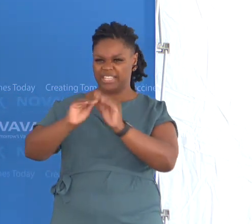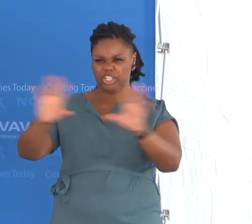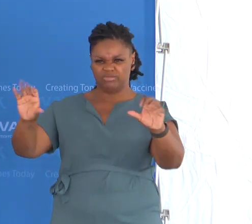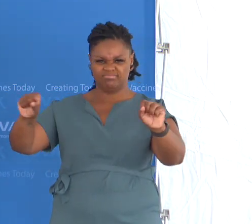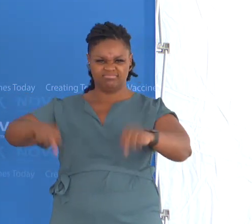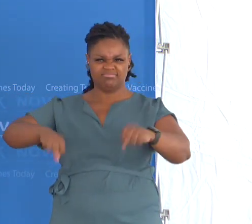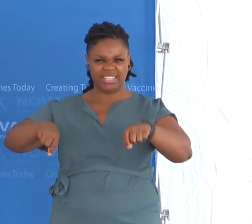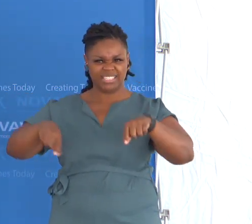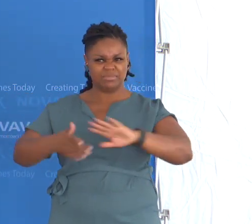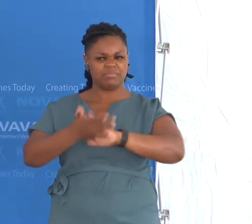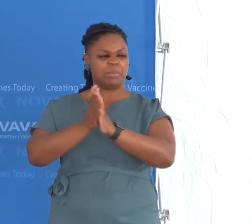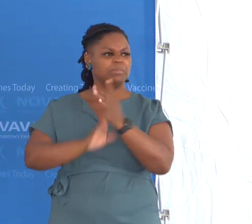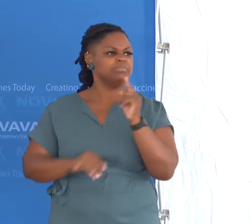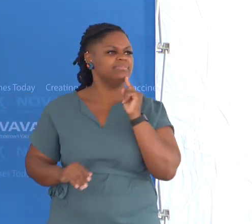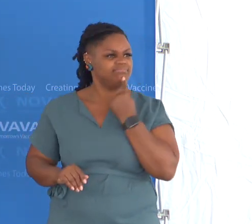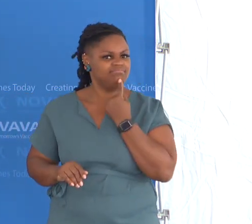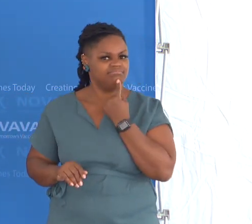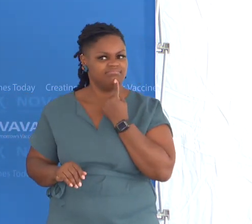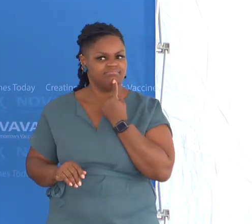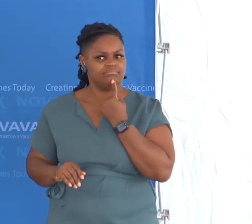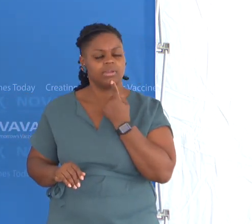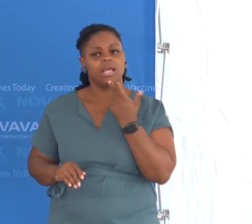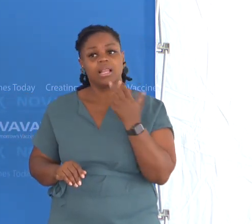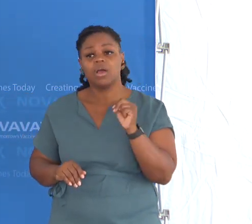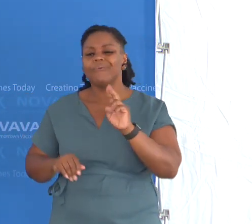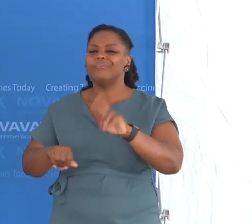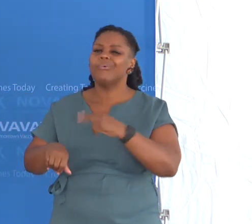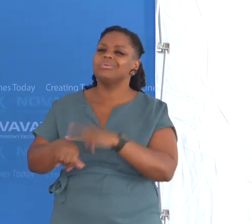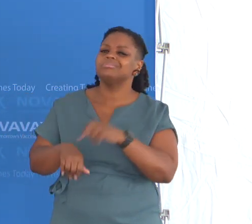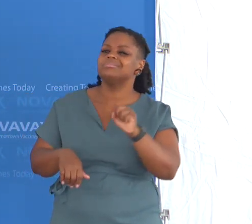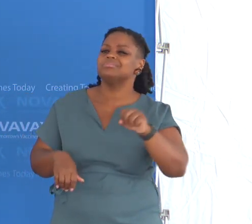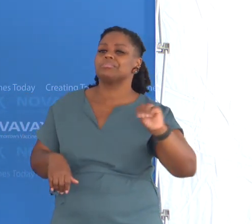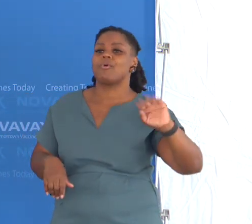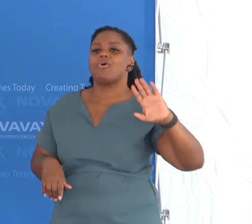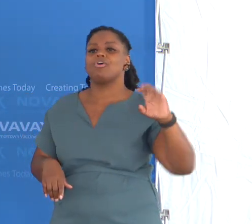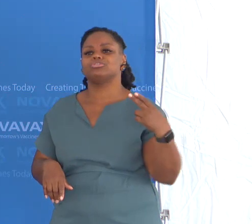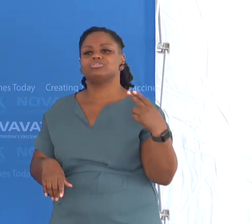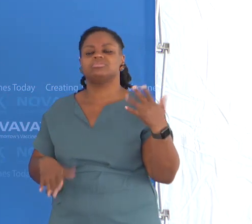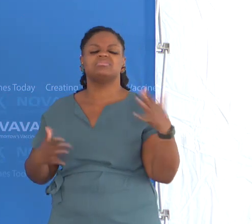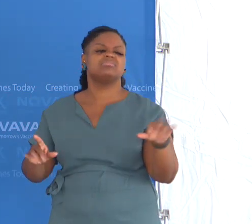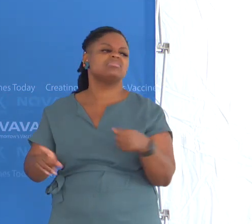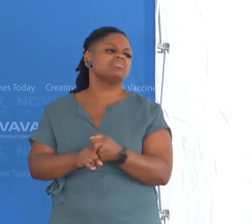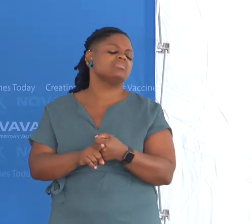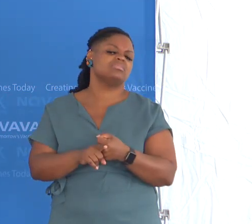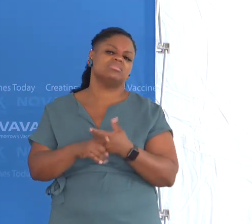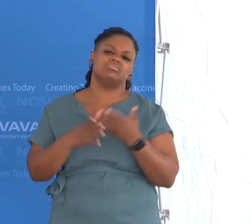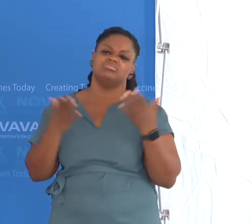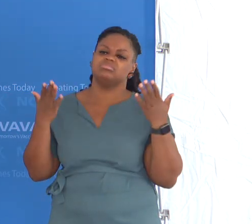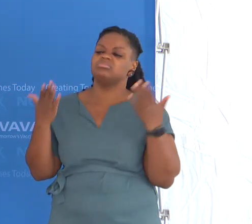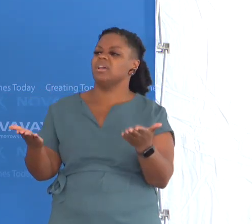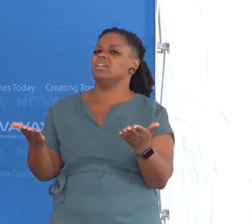think in March is when it was crystal clear that it was going to go this direction.